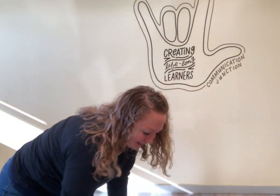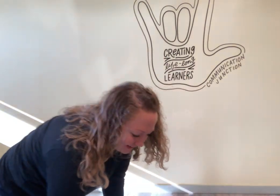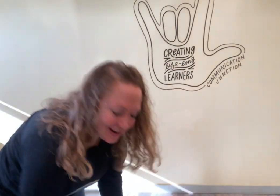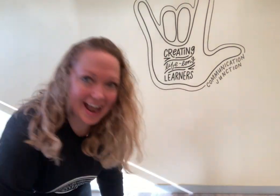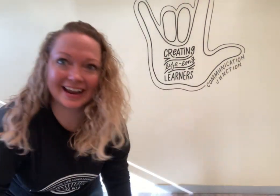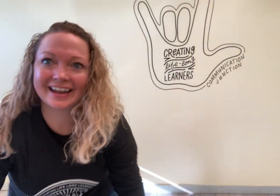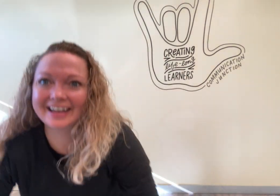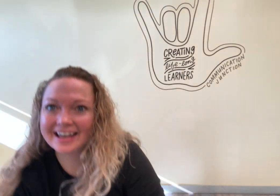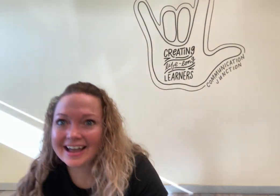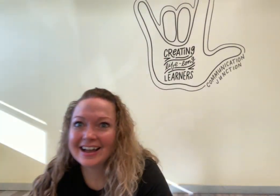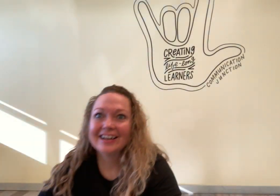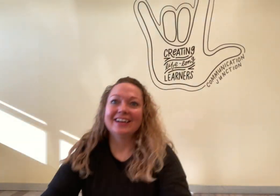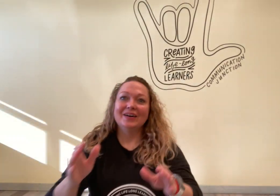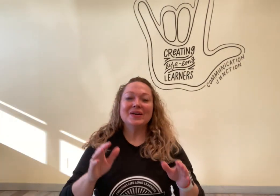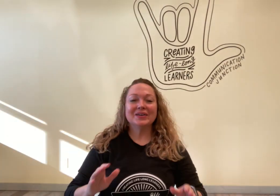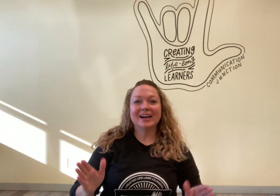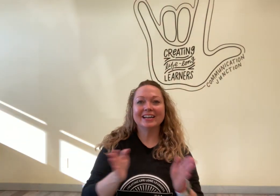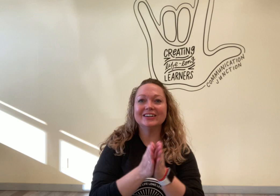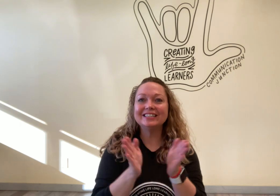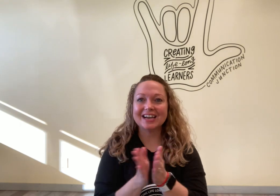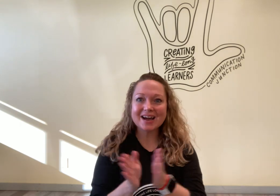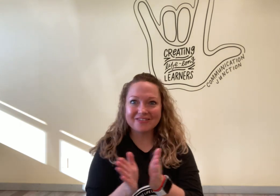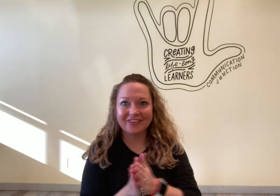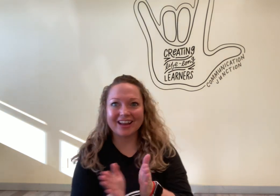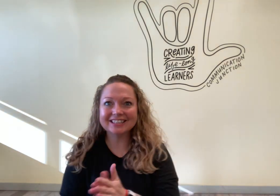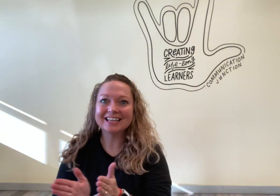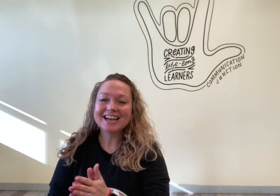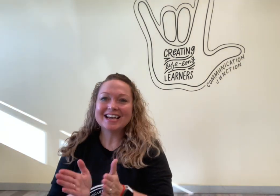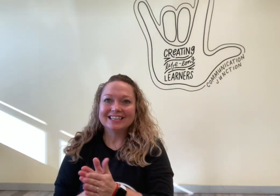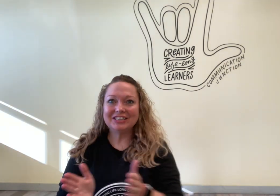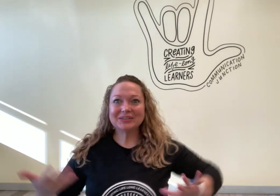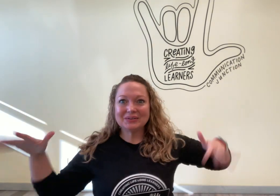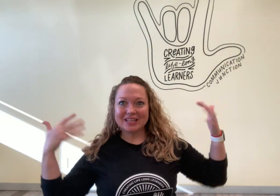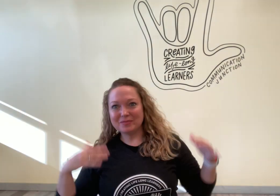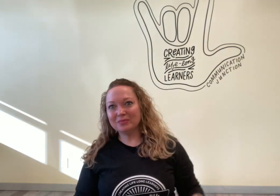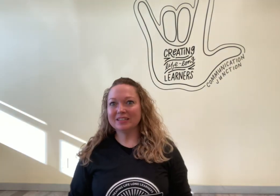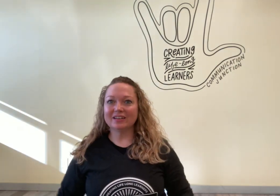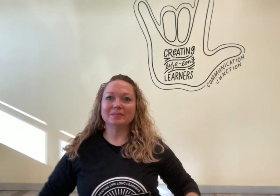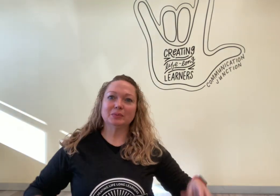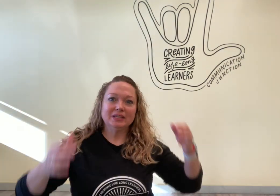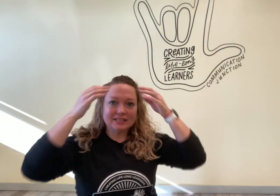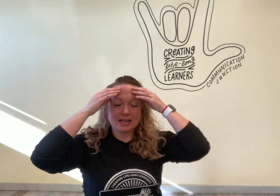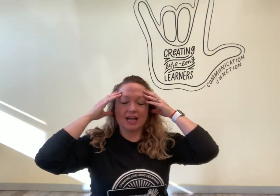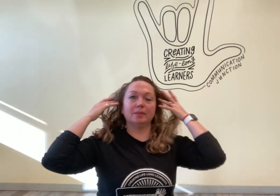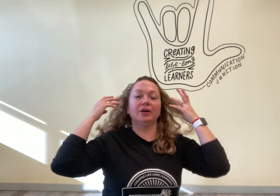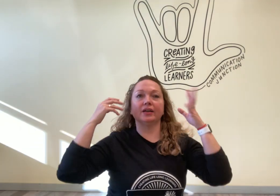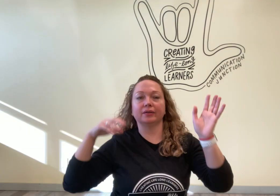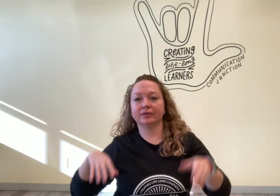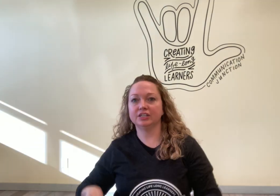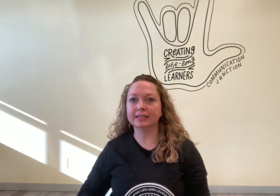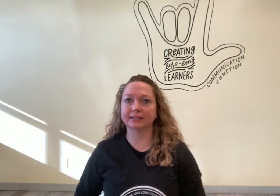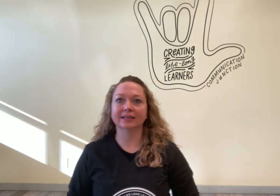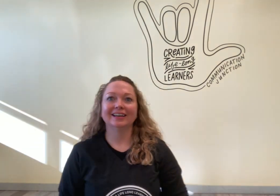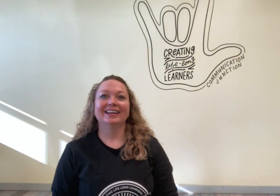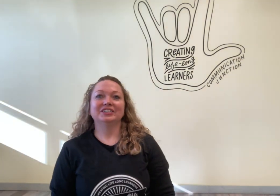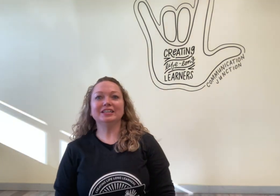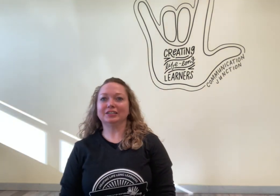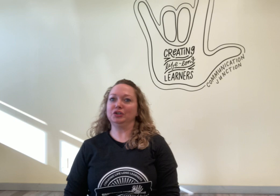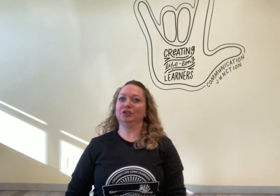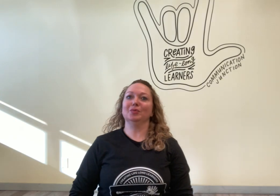Okay. Whew, good job, friends. Did you enjoy that movement song? Miss Whitney's kind of out of breath. Jeez, she needs to do some more